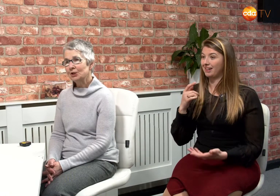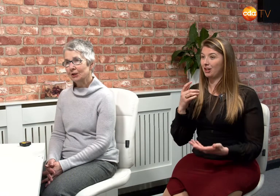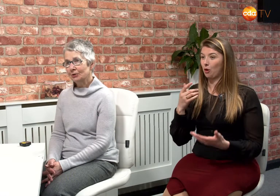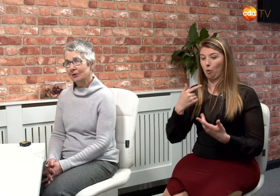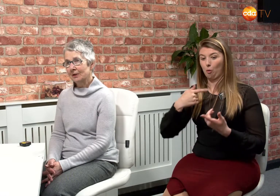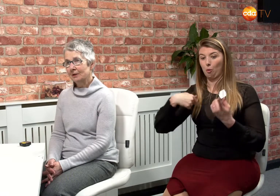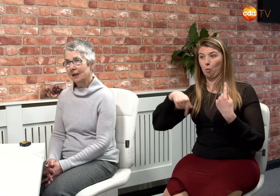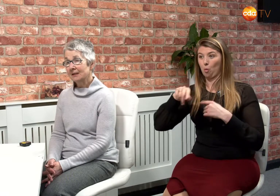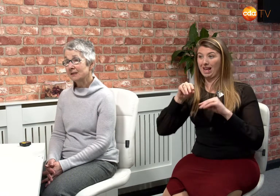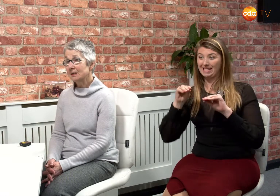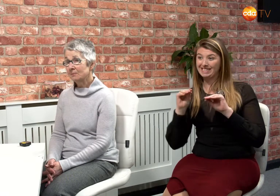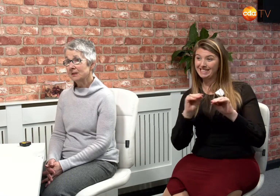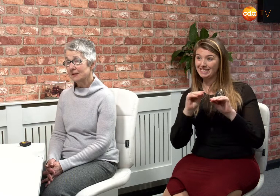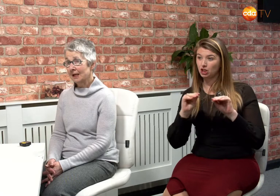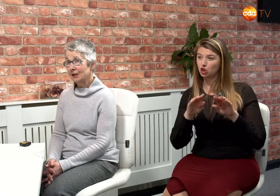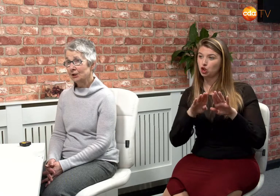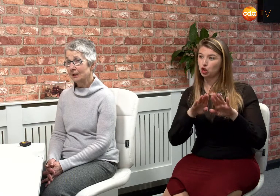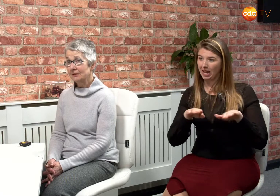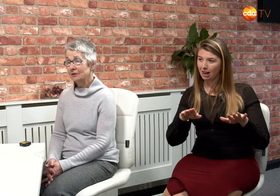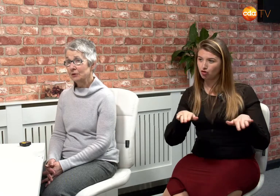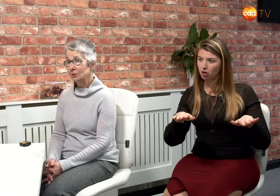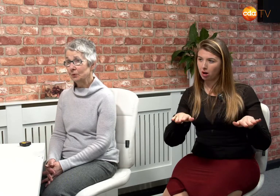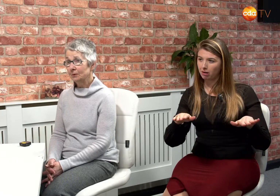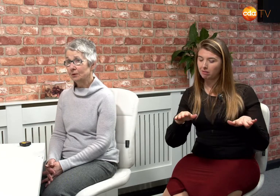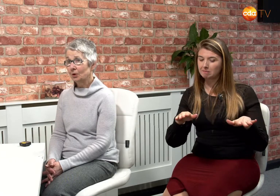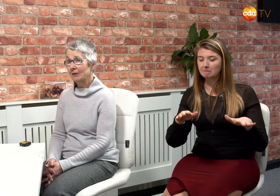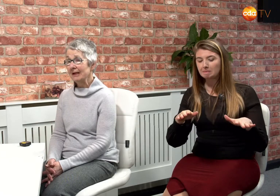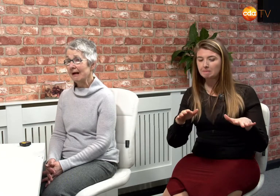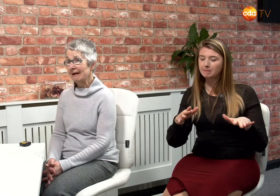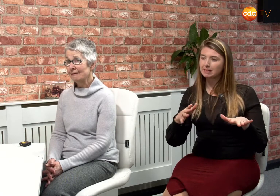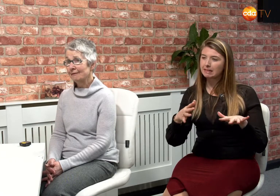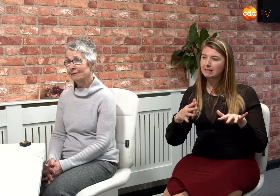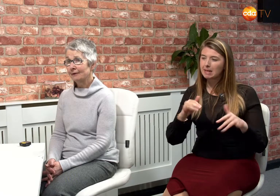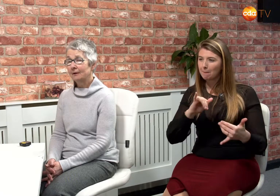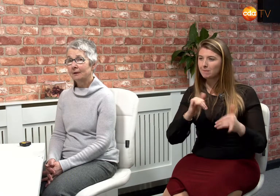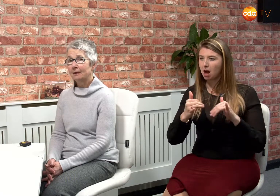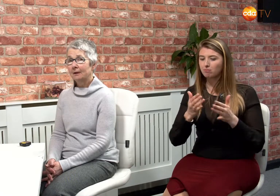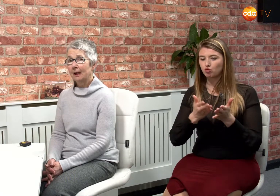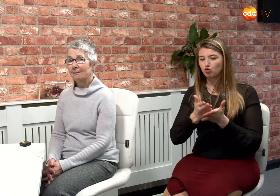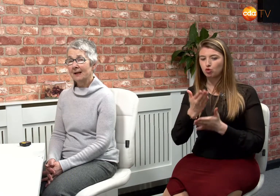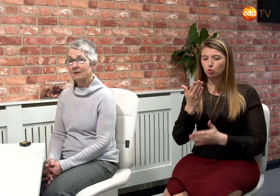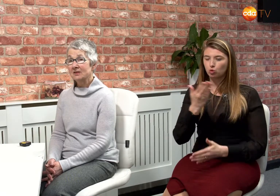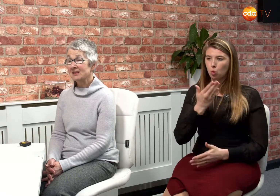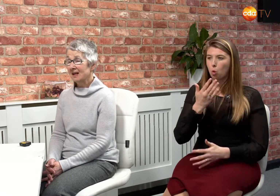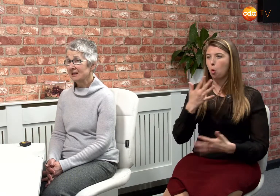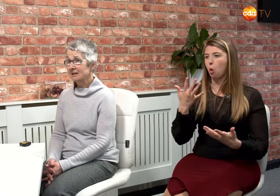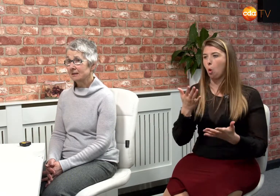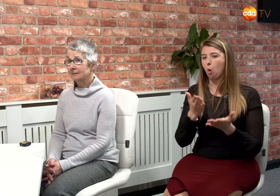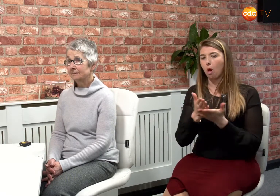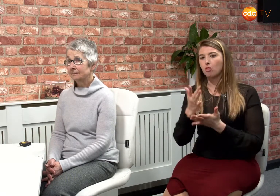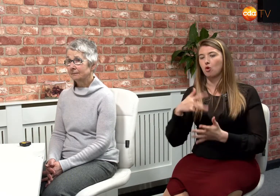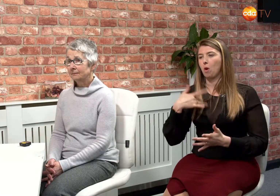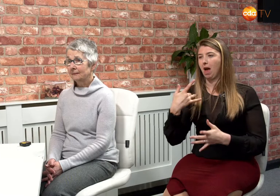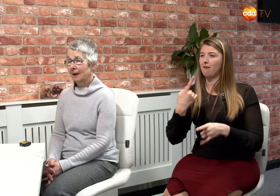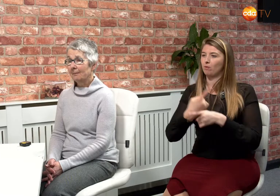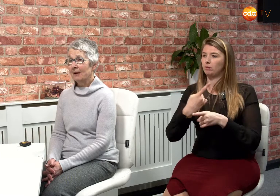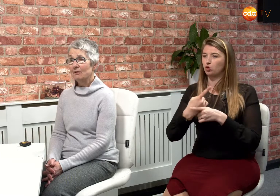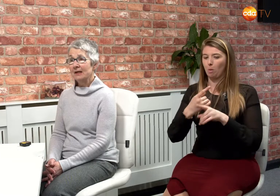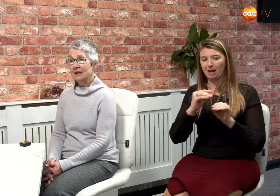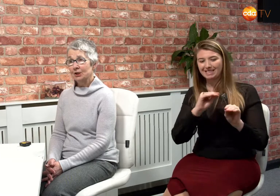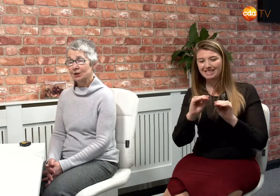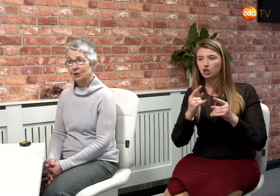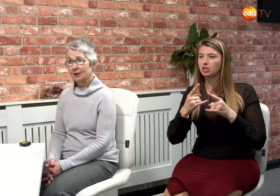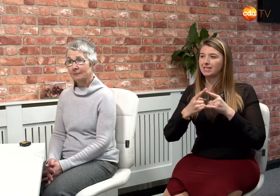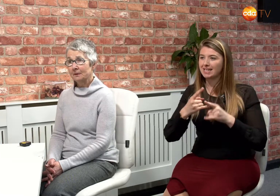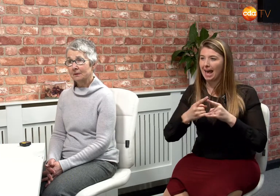we teach children at some stage in school or in life about sex,